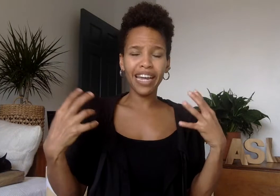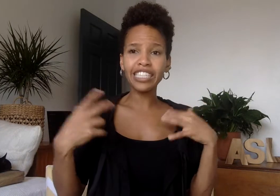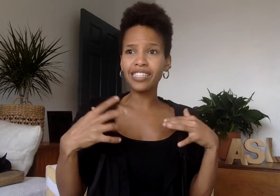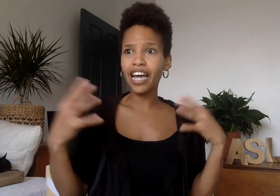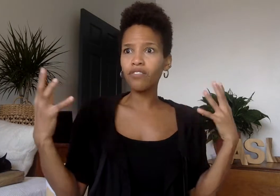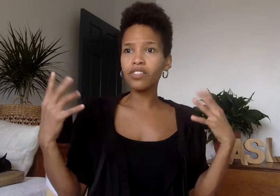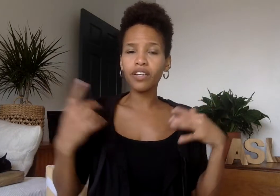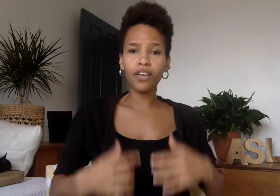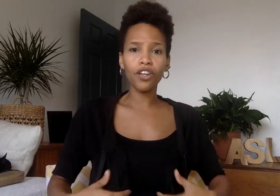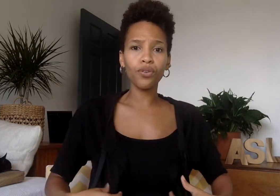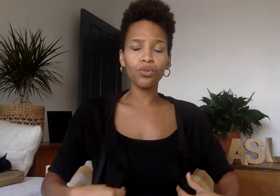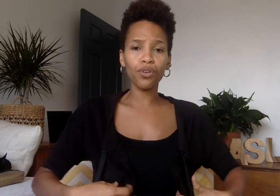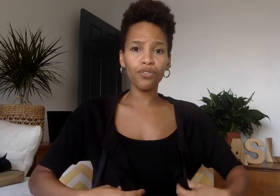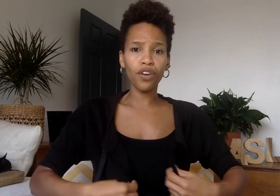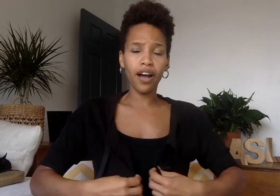hate to sound, sort of,